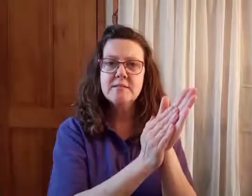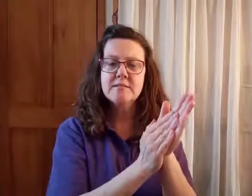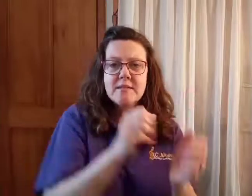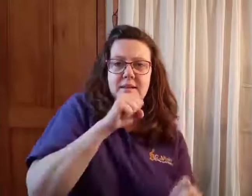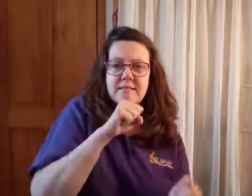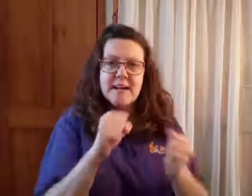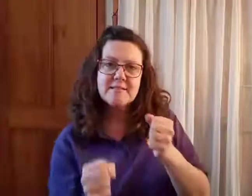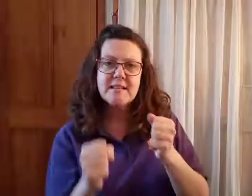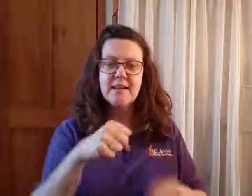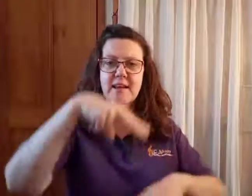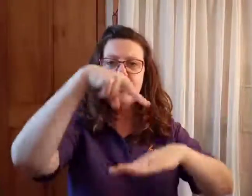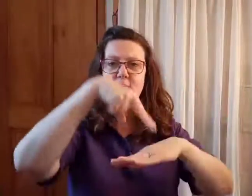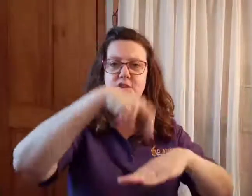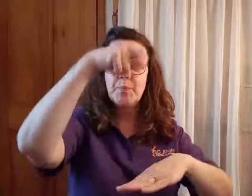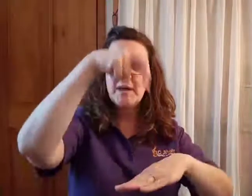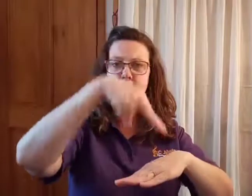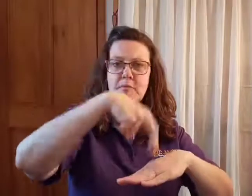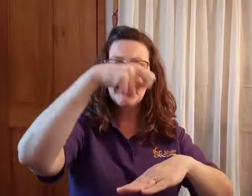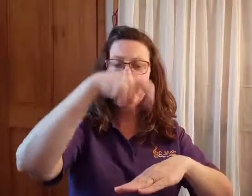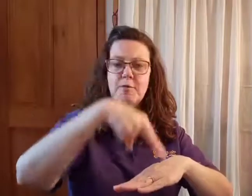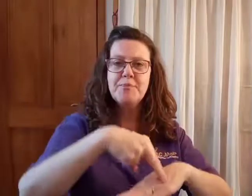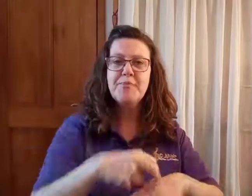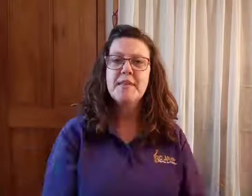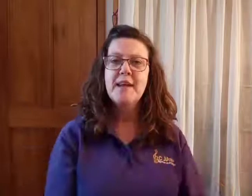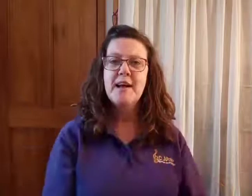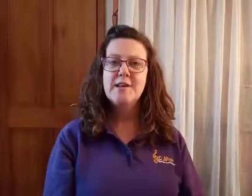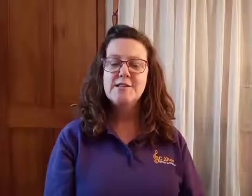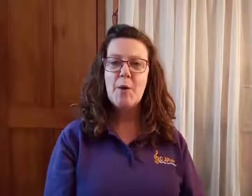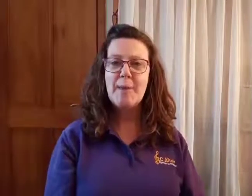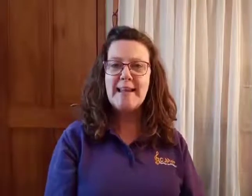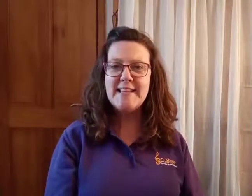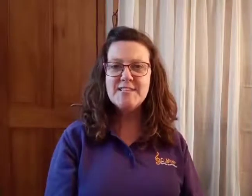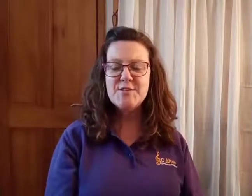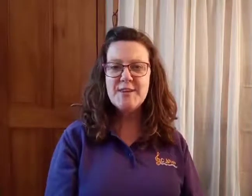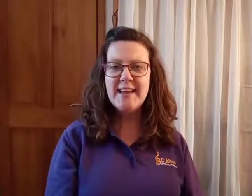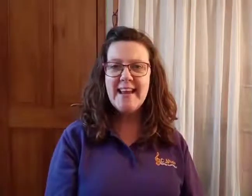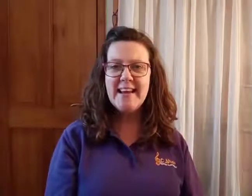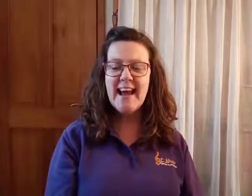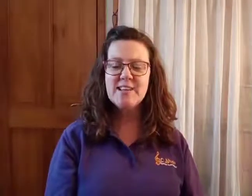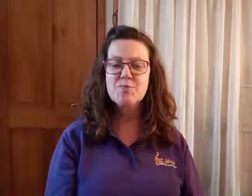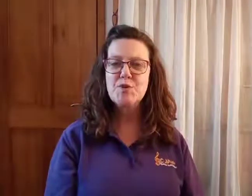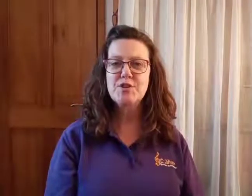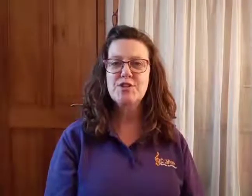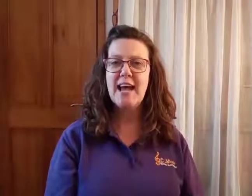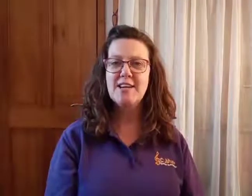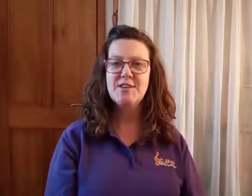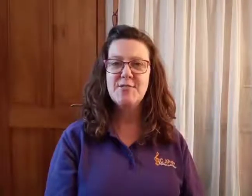hands, dancing, jumping up and down. So please join in as much as you